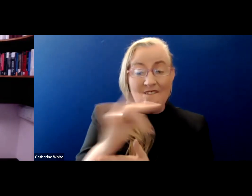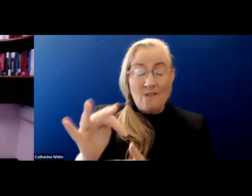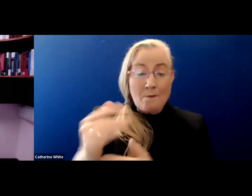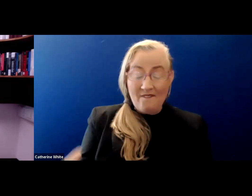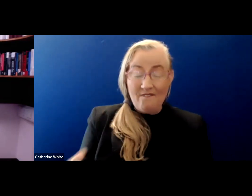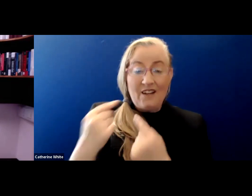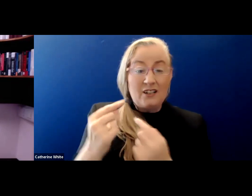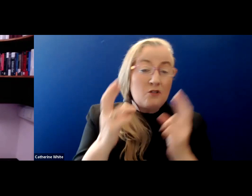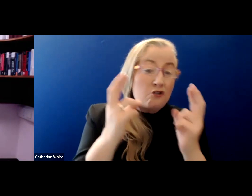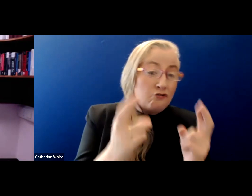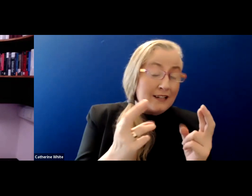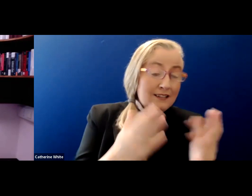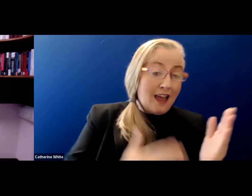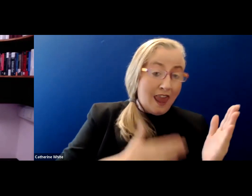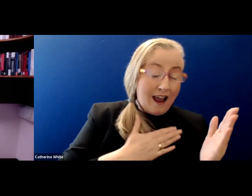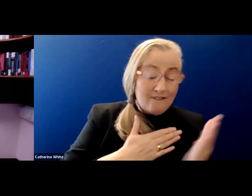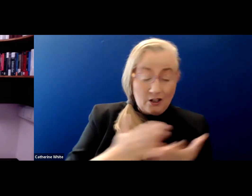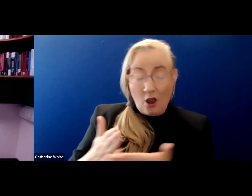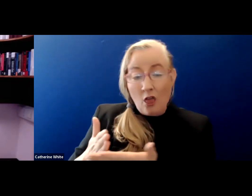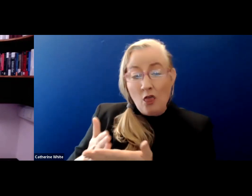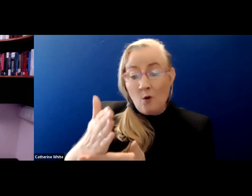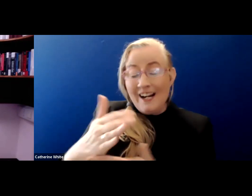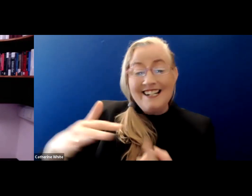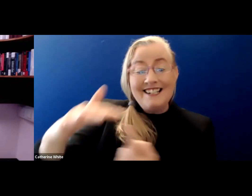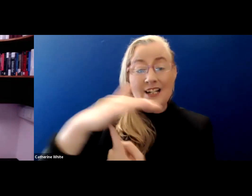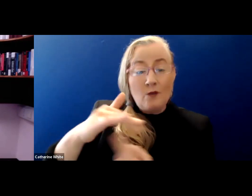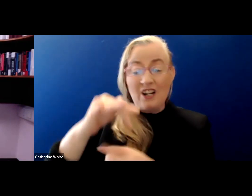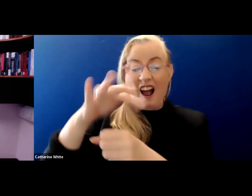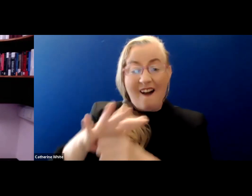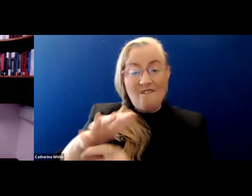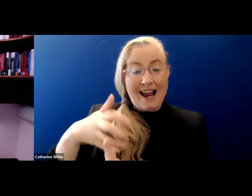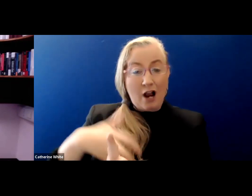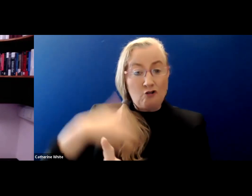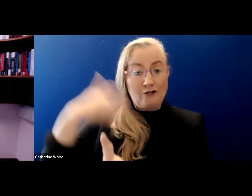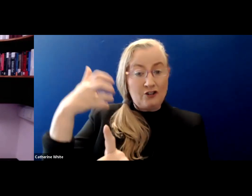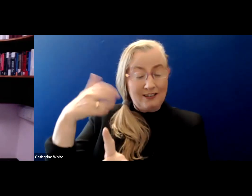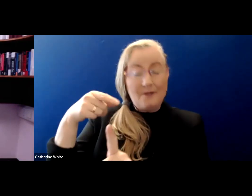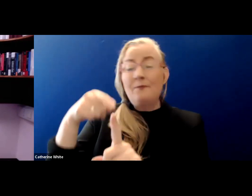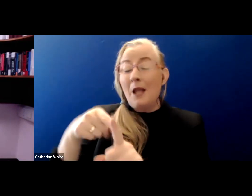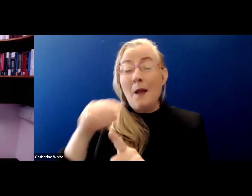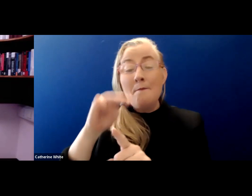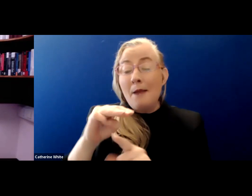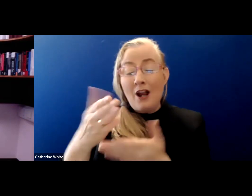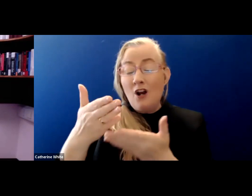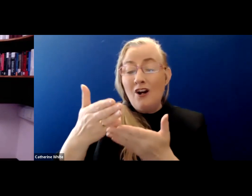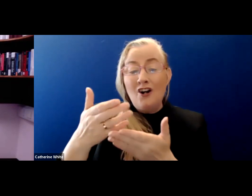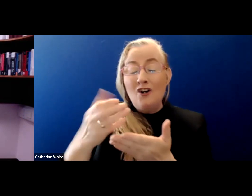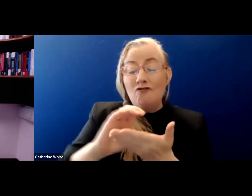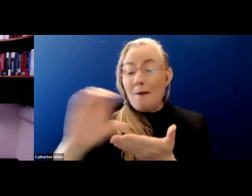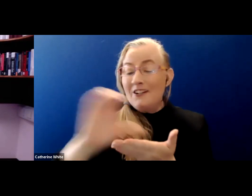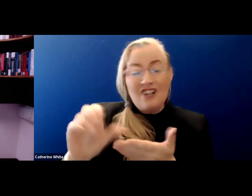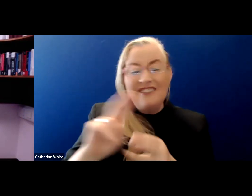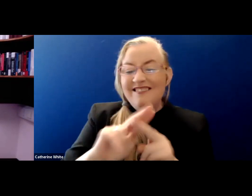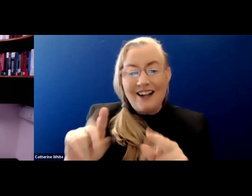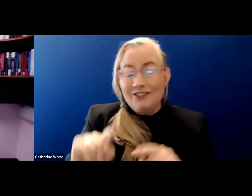the right to life being violated during situations of aggression. Now, reparations may not be as challenging as at the ICC, given